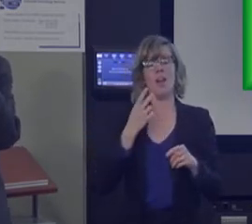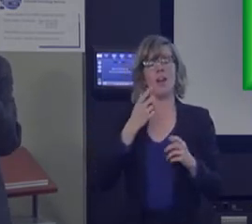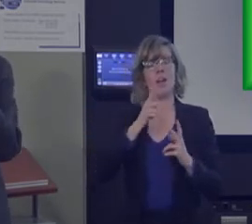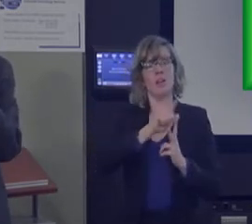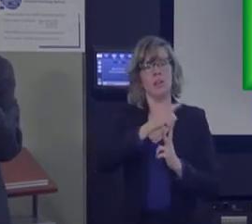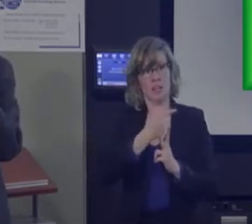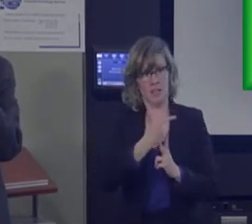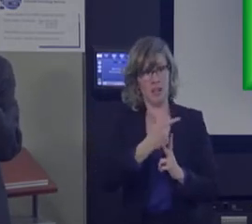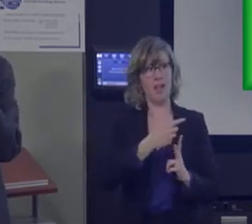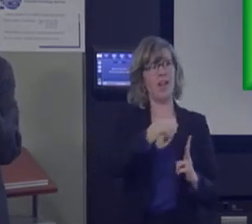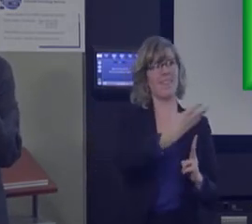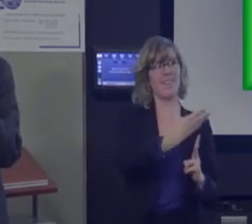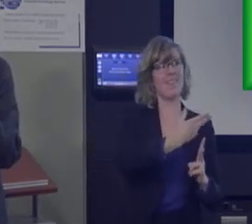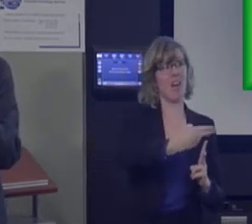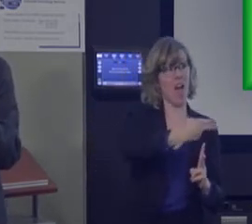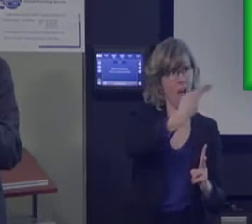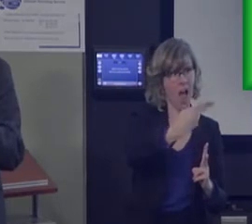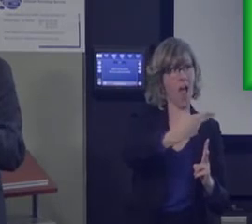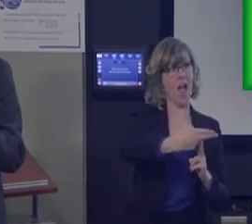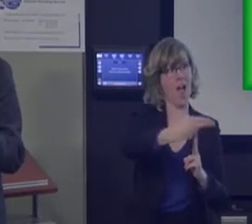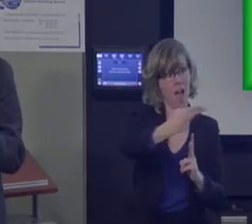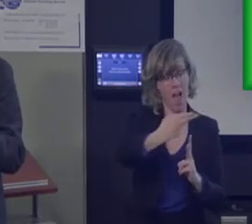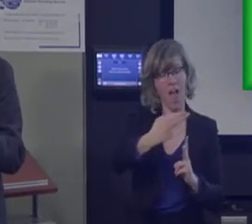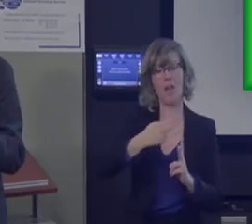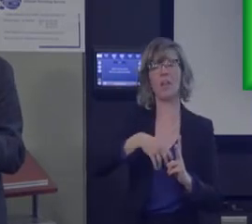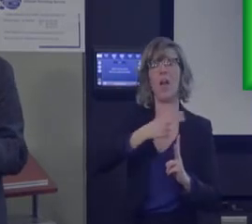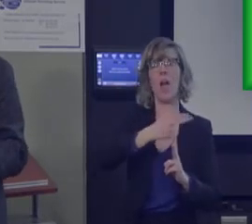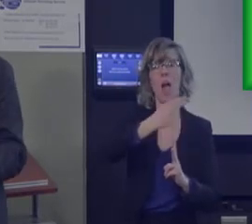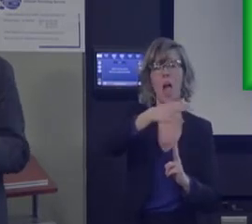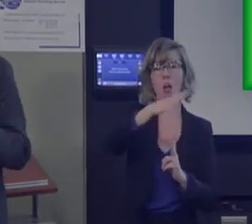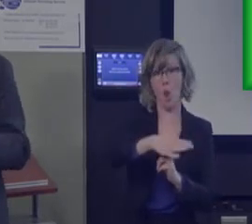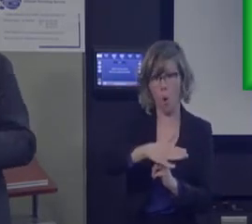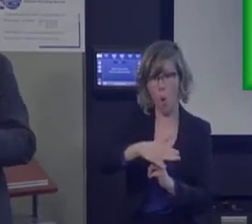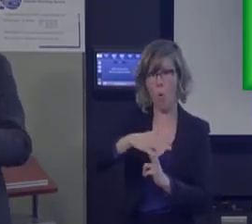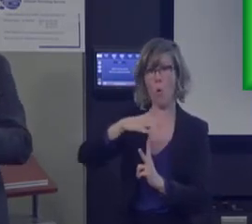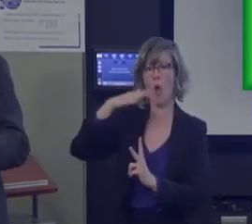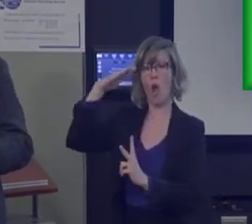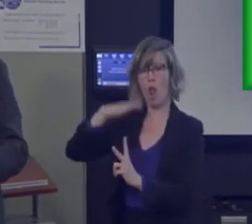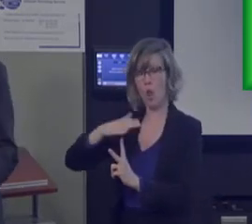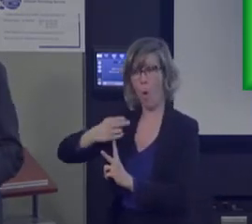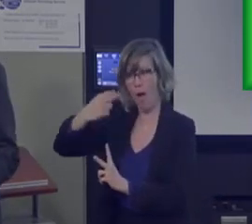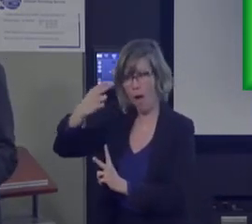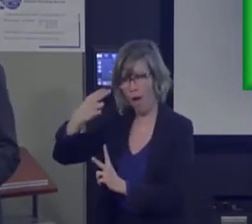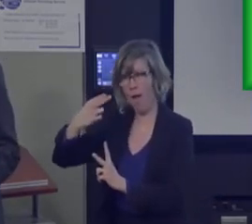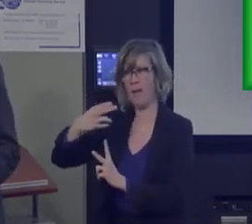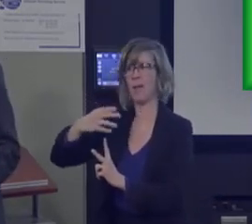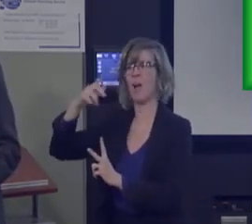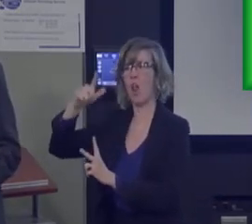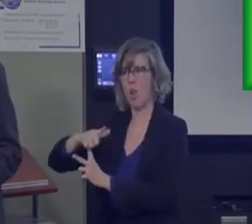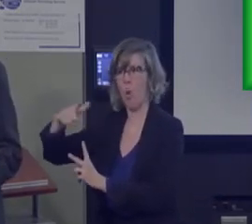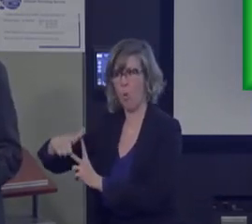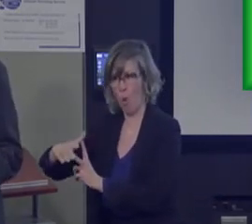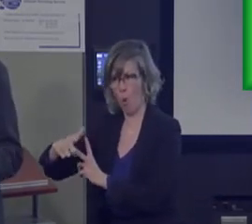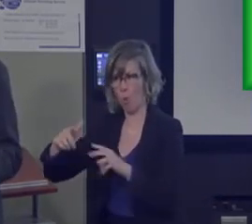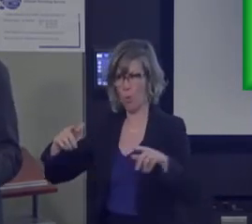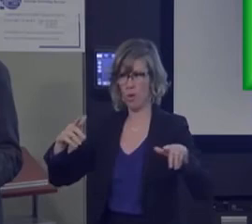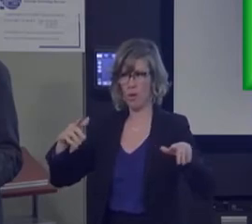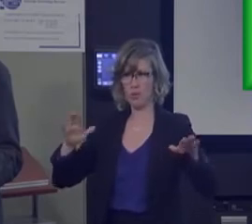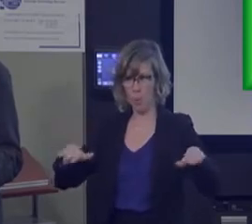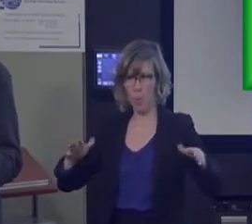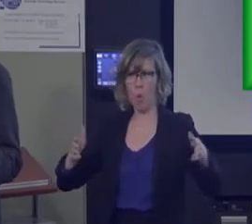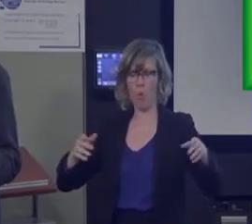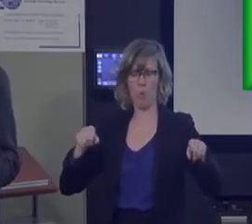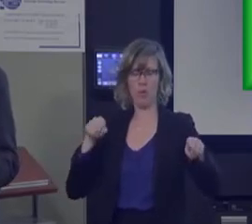high, high, high, low, low, high, or low, low. You get like two doses because